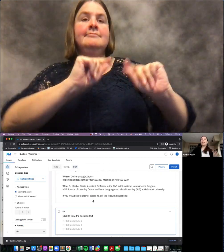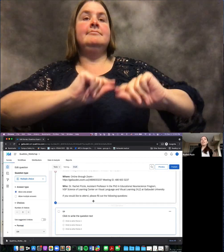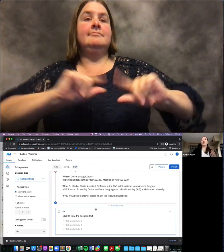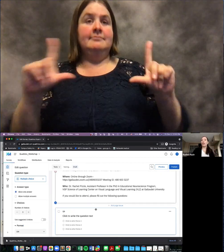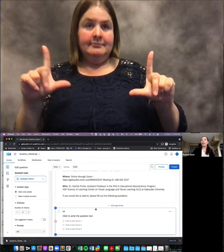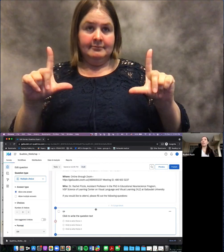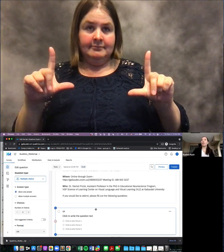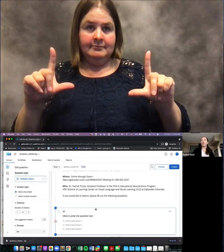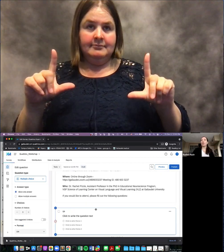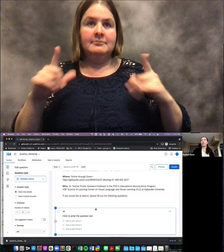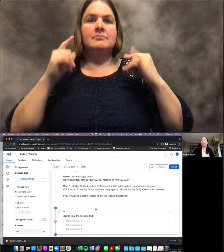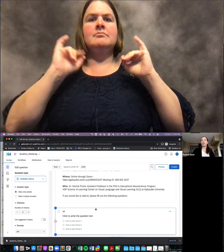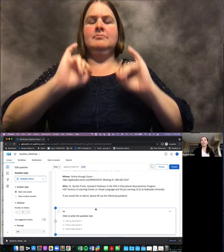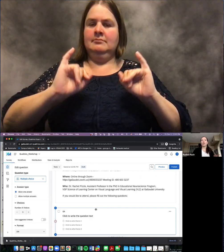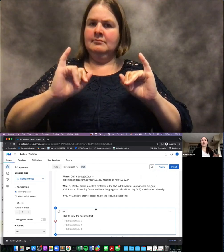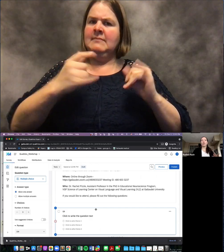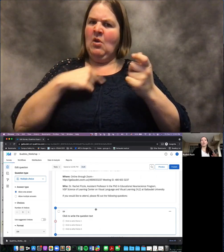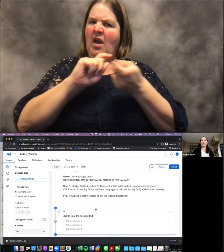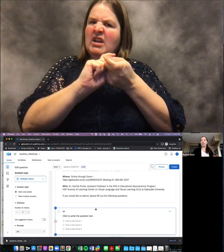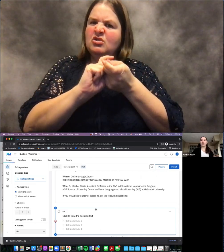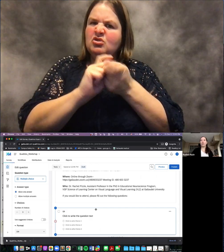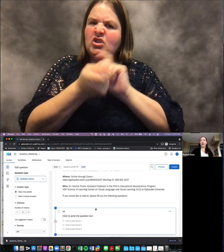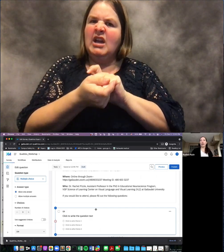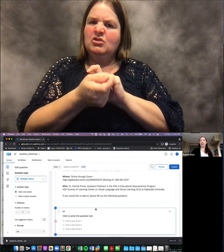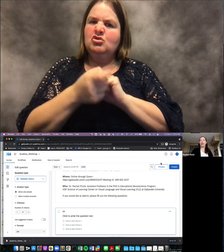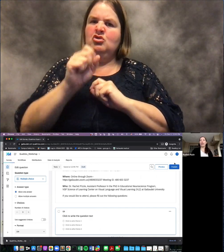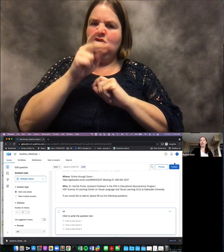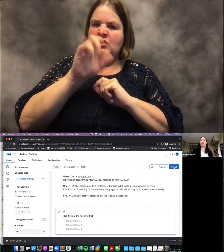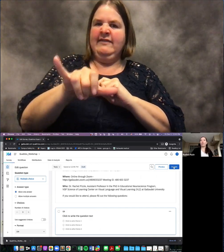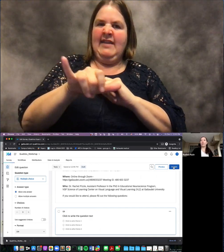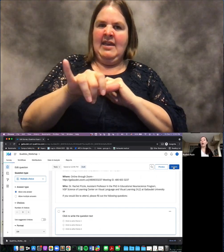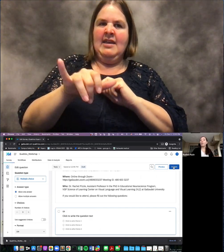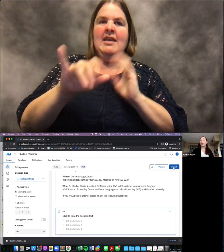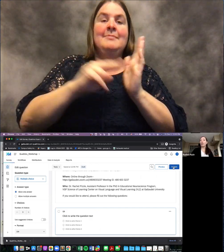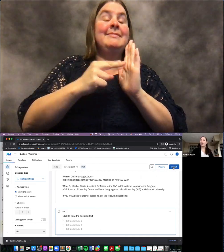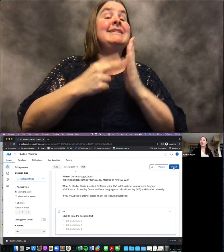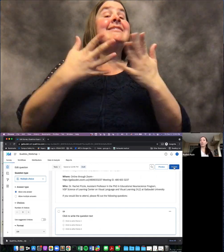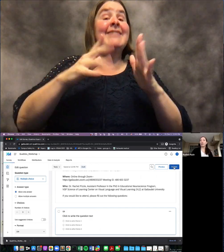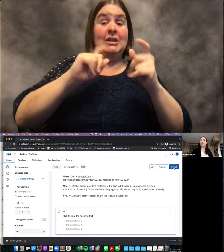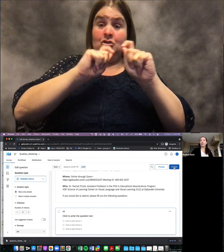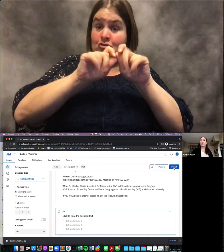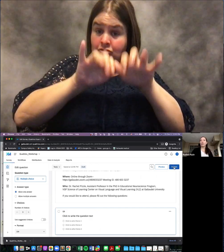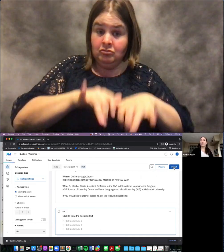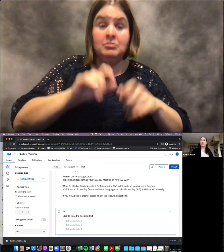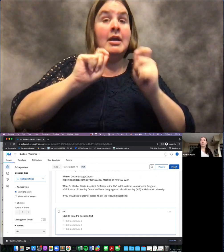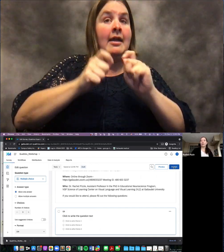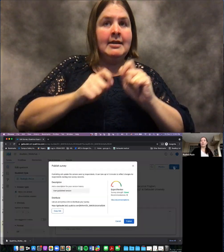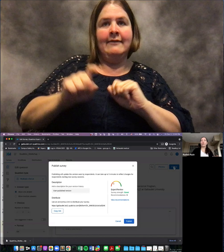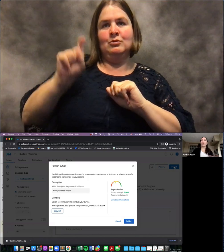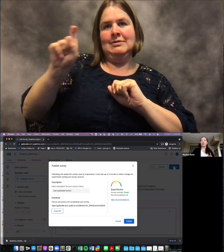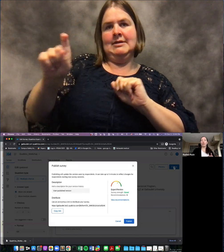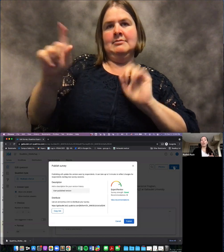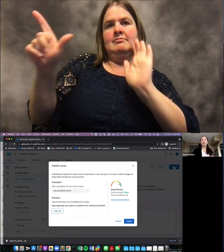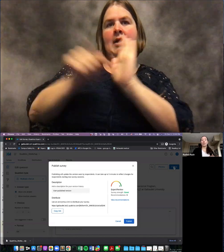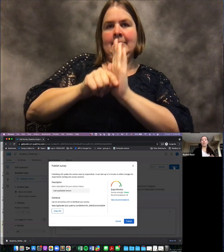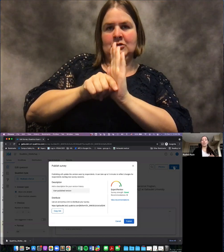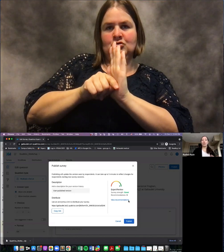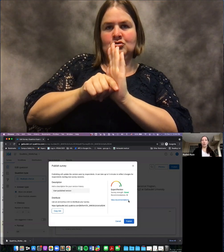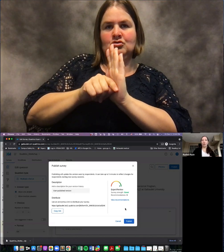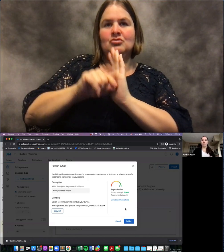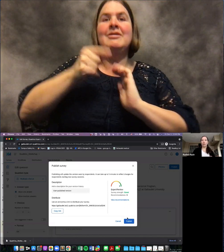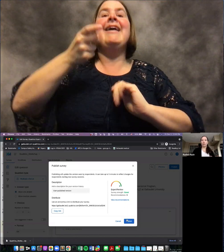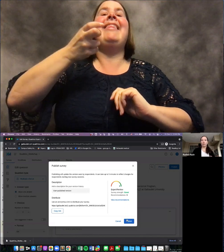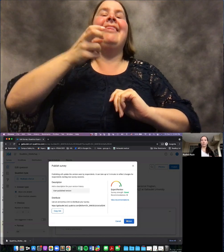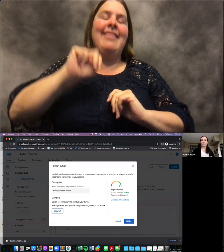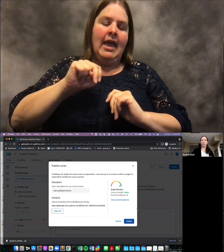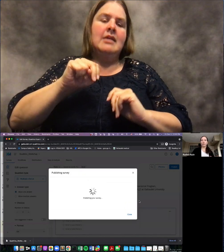Now I've made a change to this survey, and I would need to publish it for those changes to